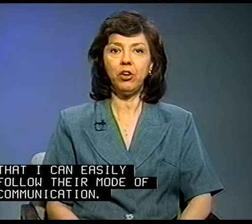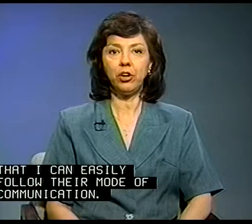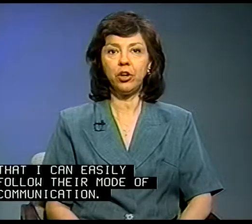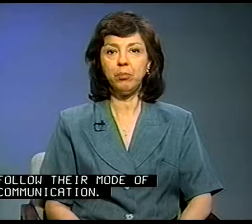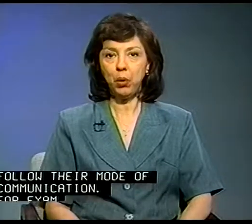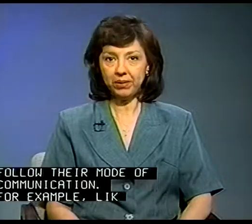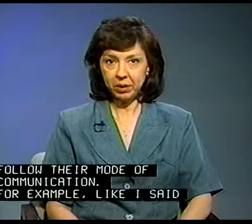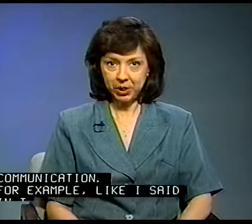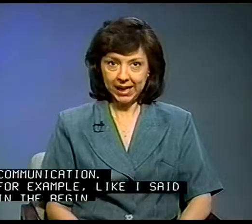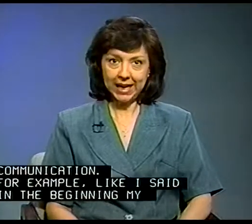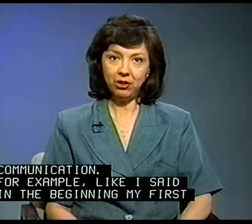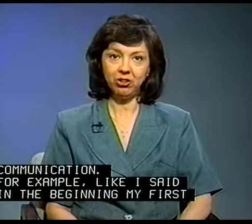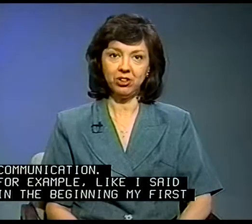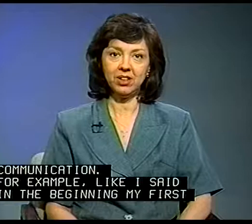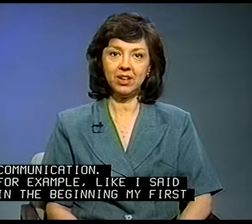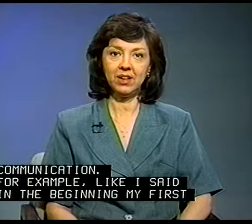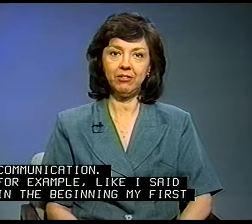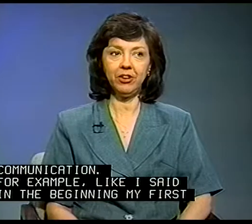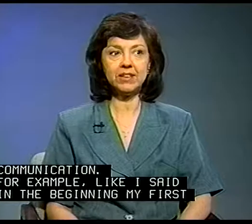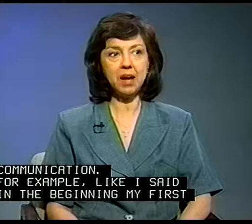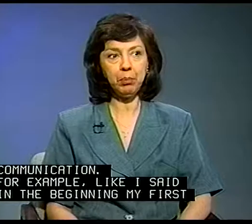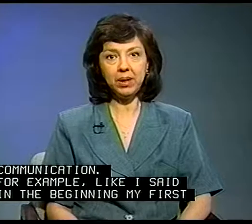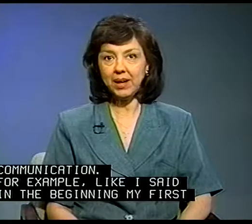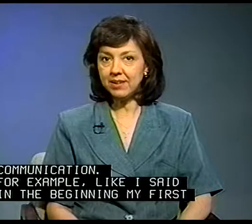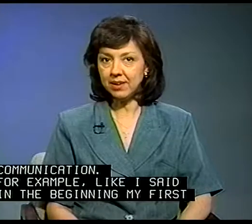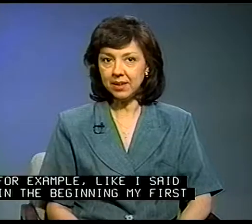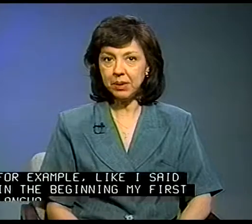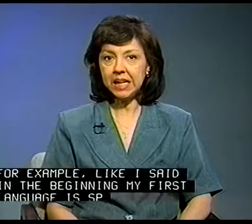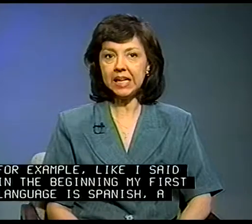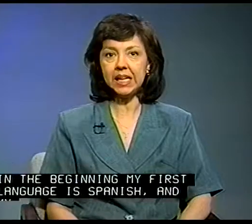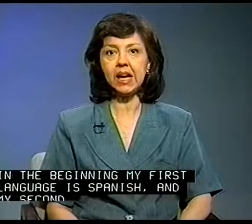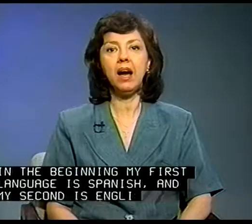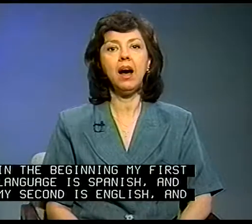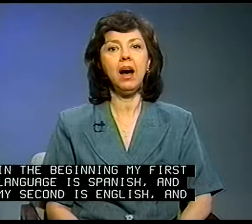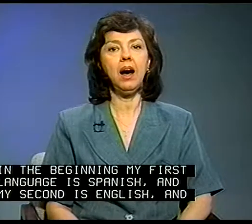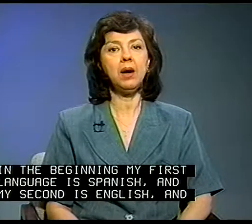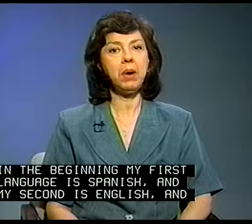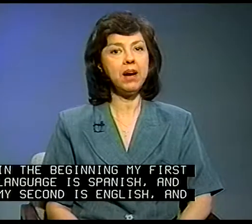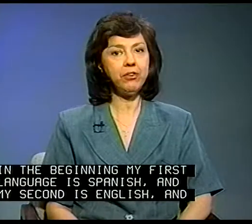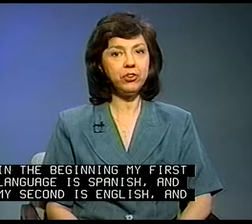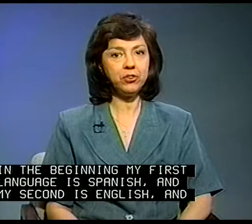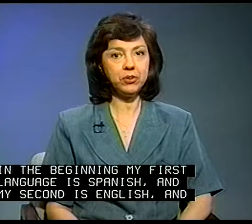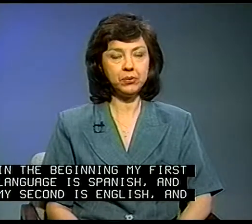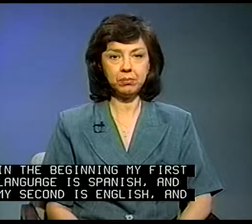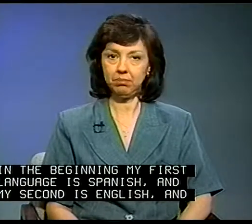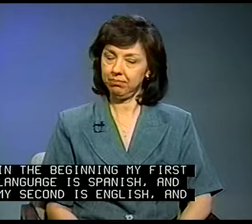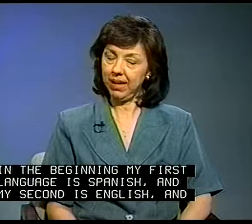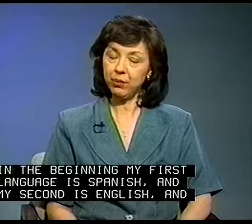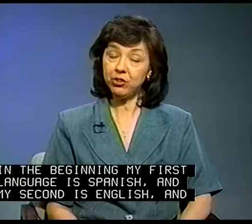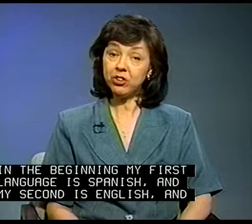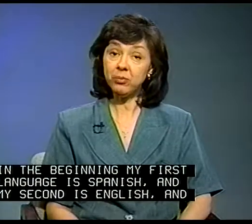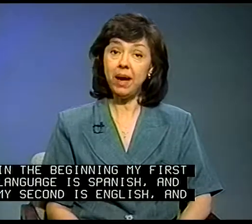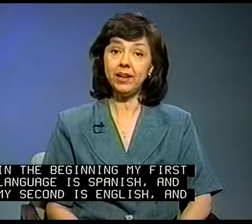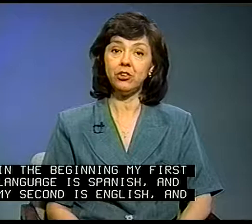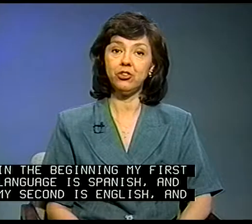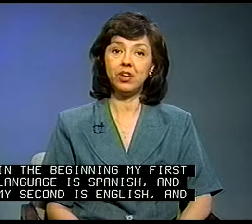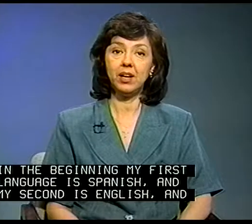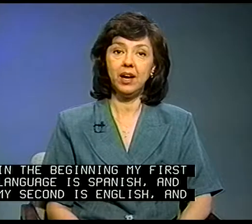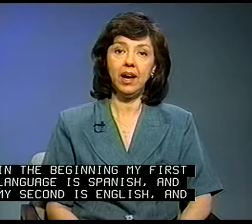their mode of communication. For example, like I said in the beginning, my first language is Spanish, and